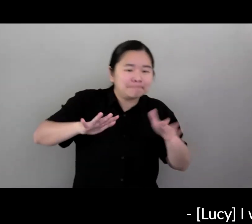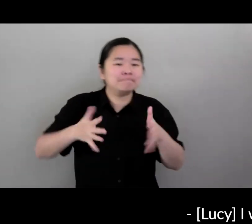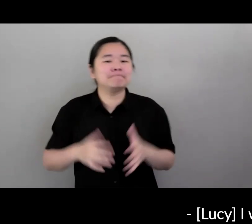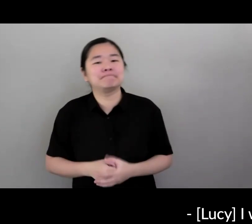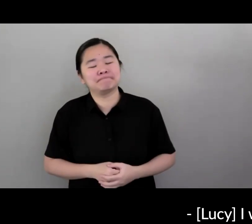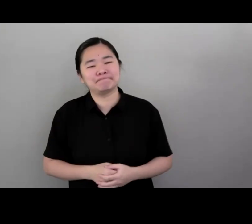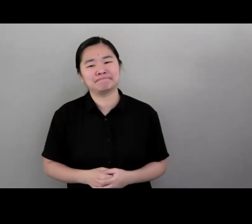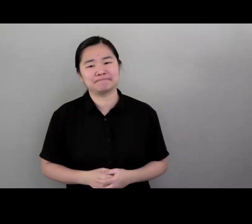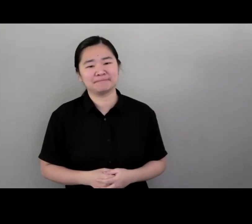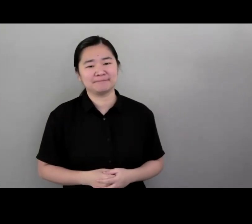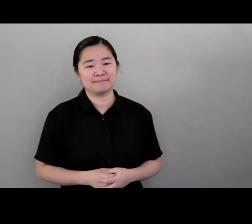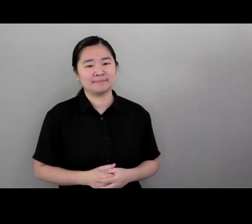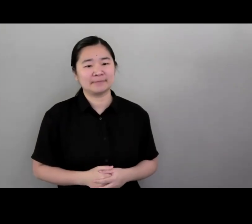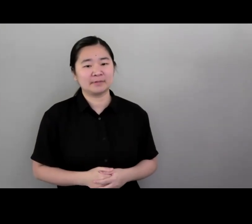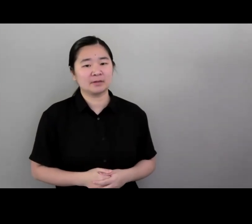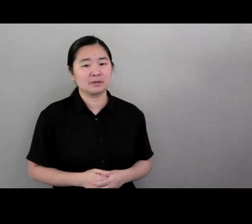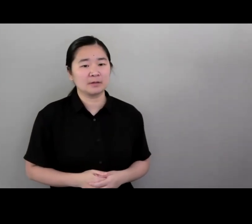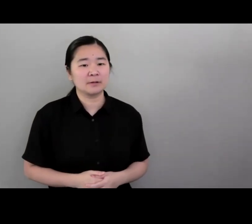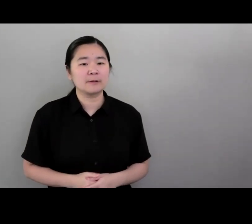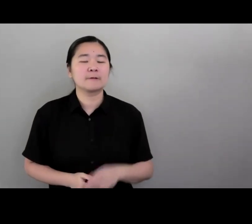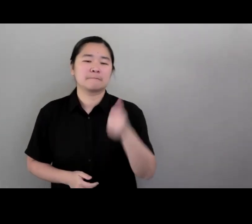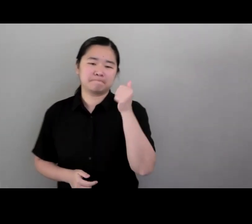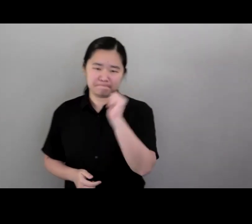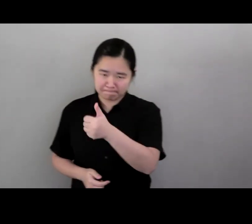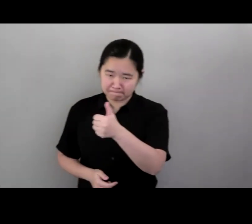the OPD collaboration.